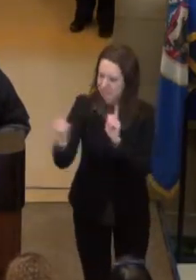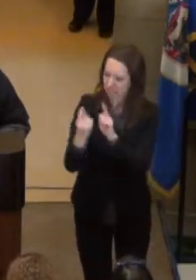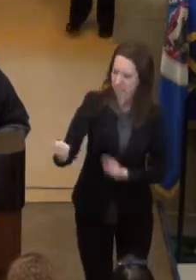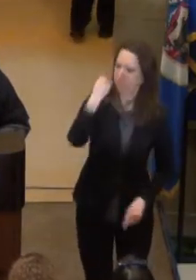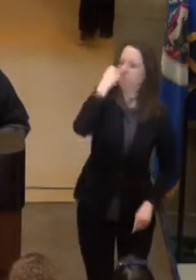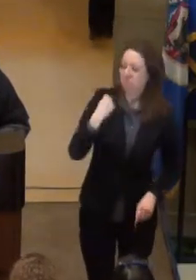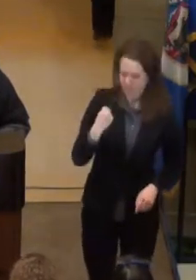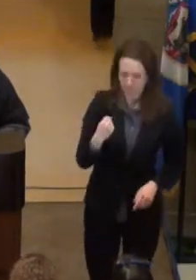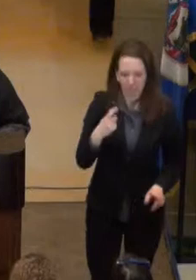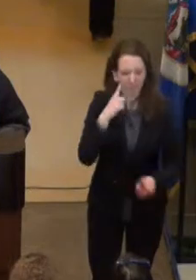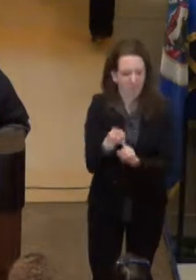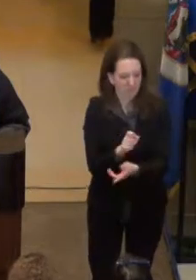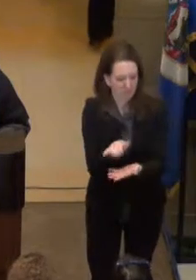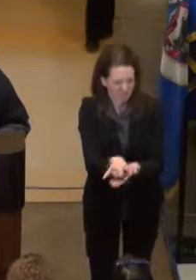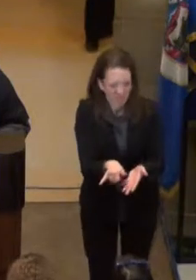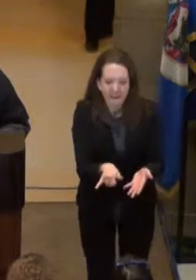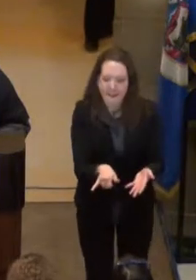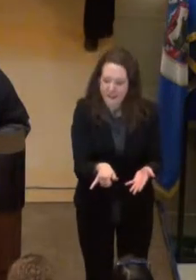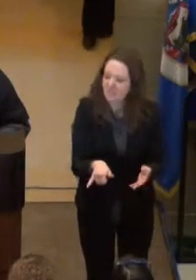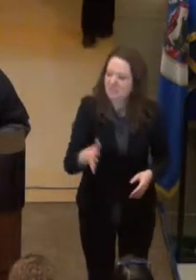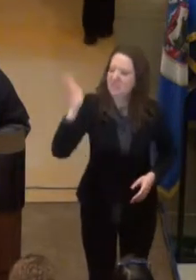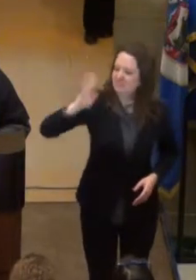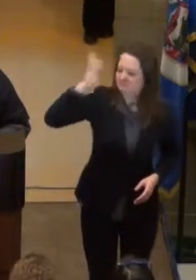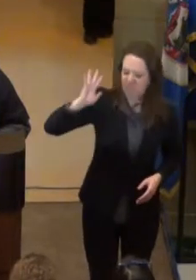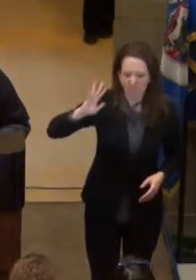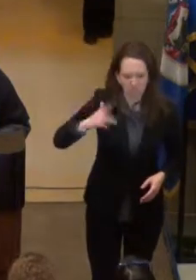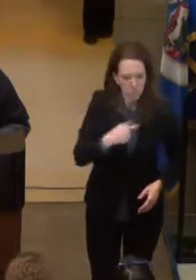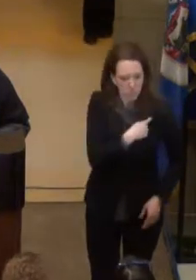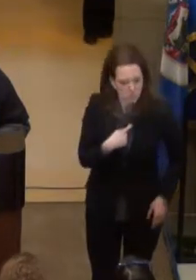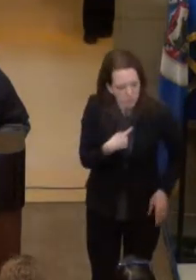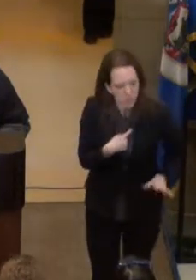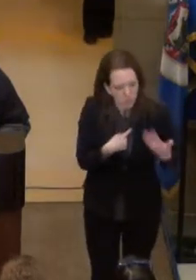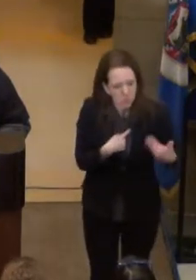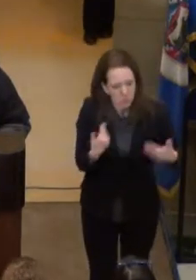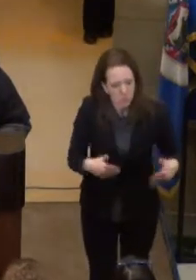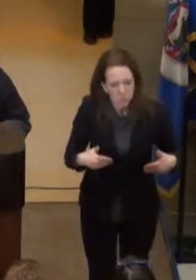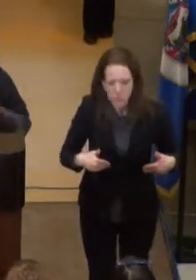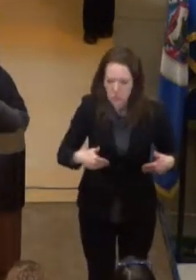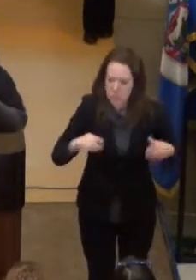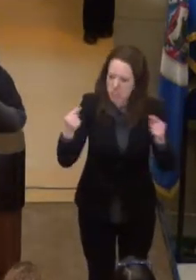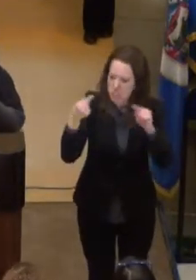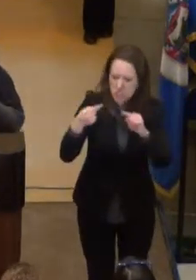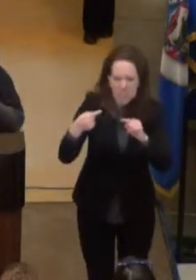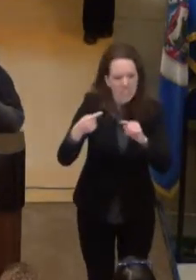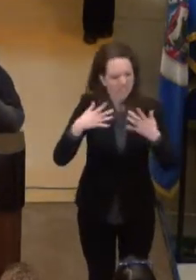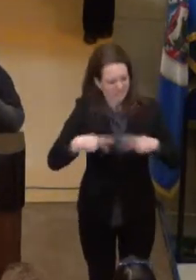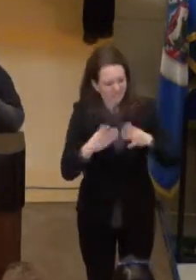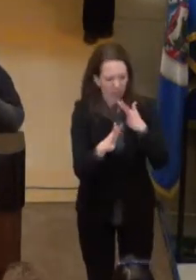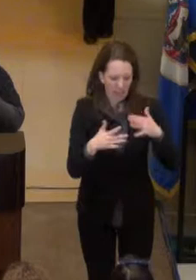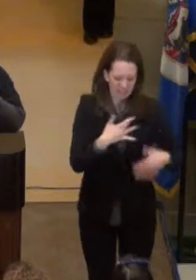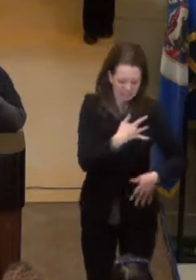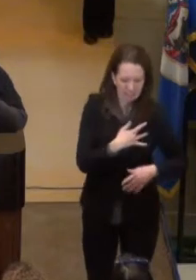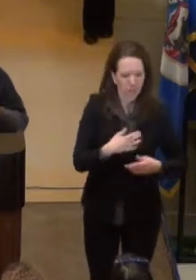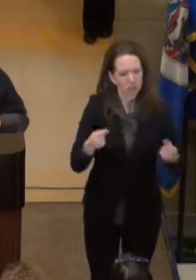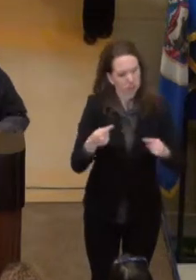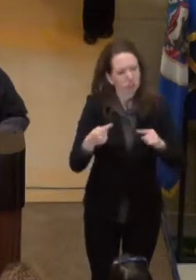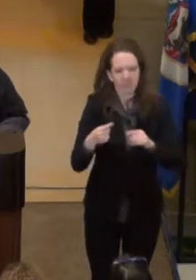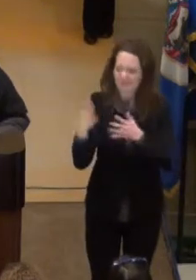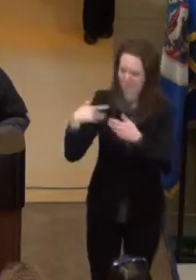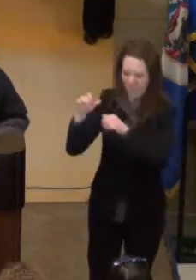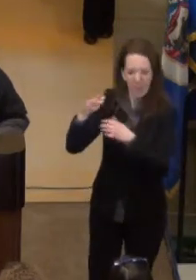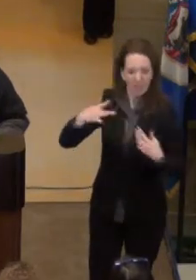The bullying hurt then. I still feel the hurt today. I support the Safe and